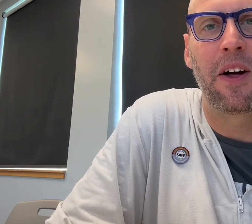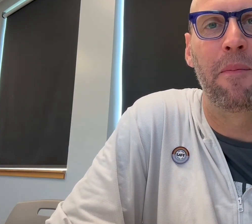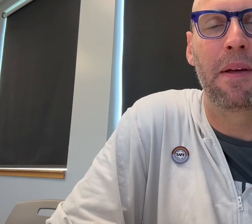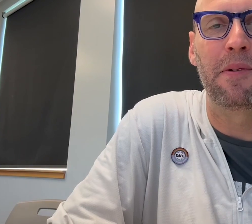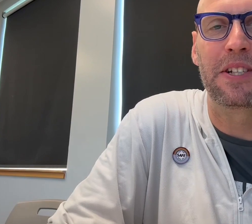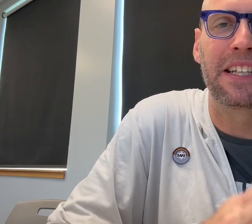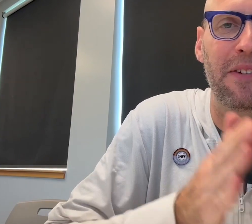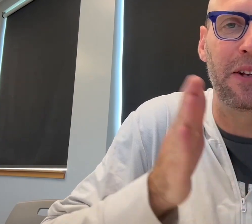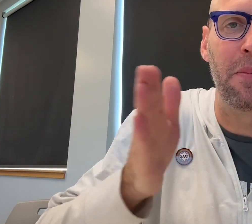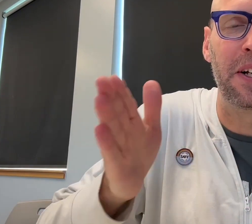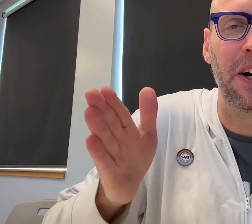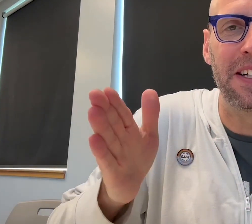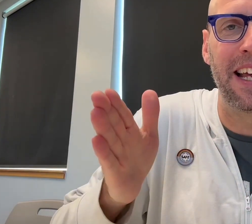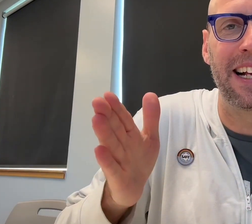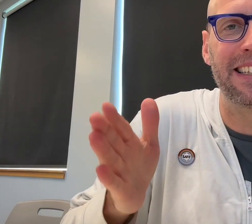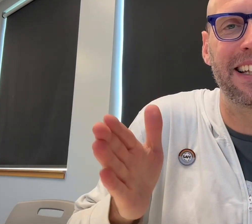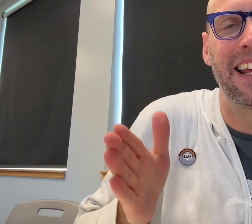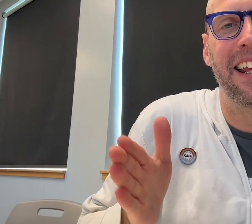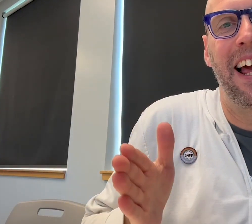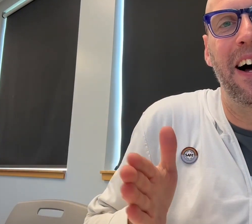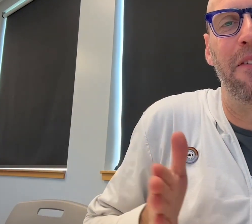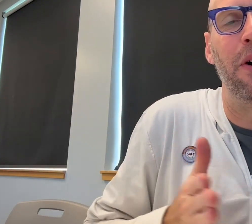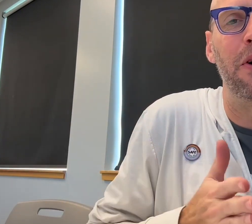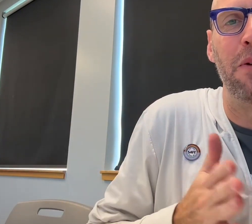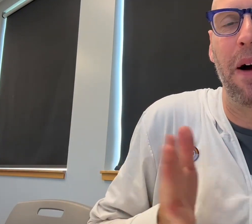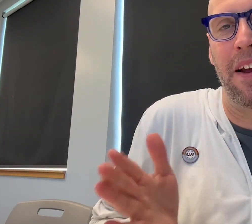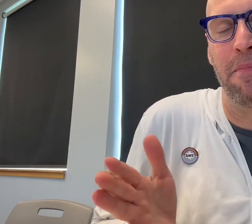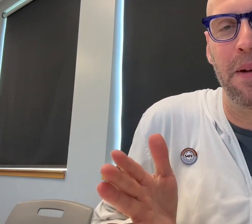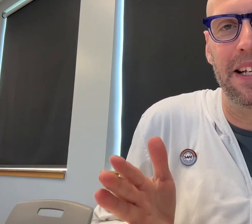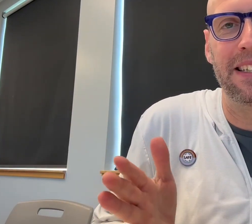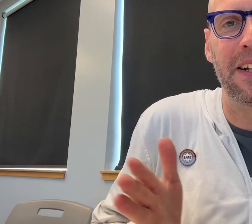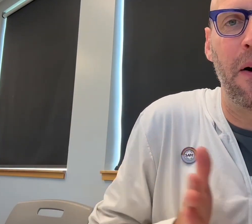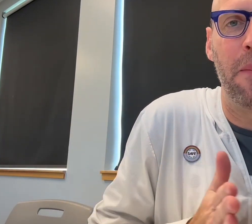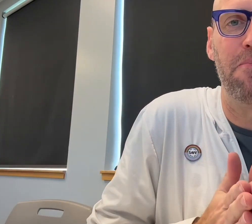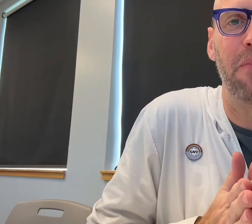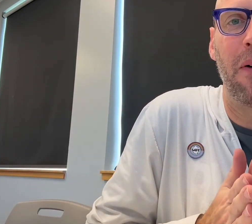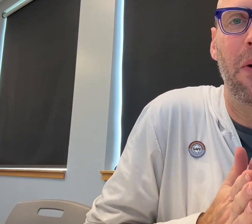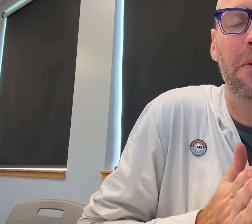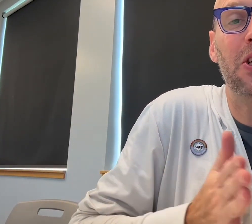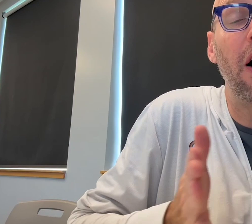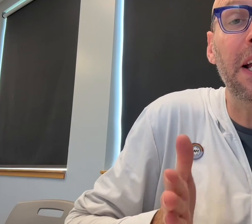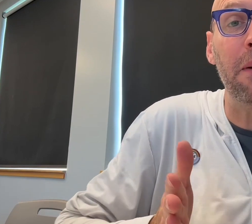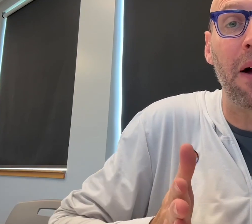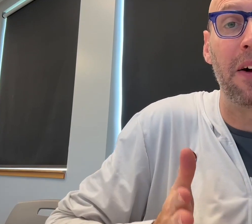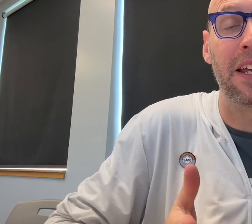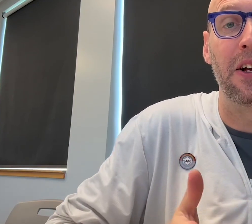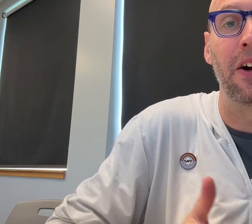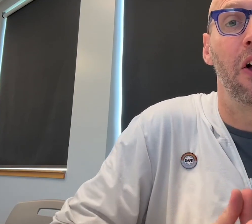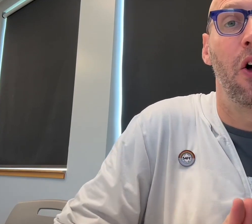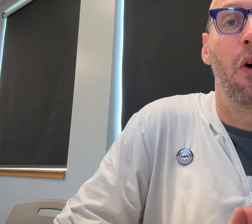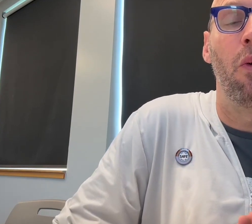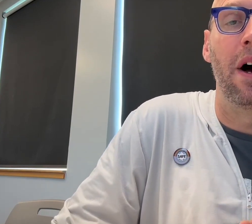audio, I thought maybe we'd just give you a little bit of context of what you might have missed. What I was talking